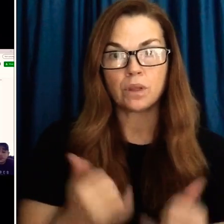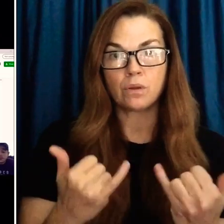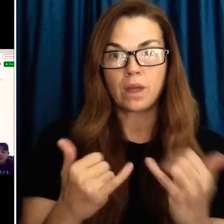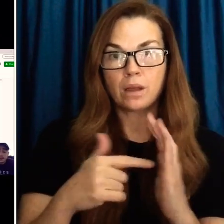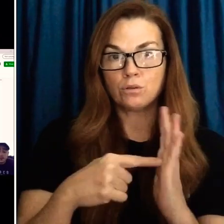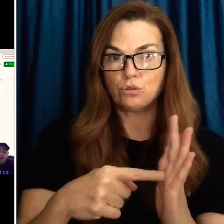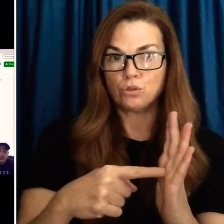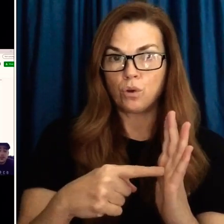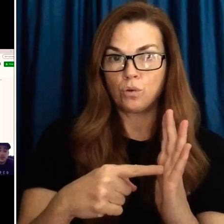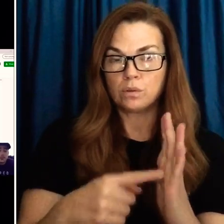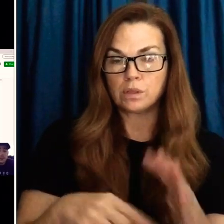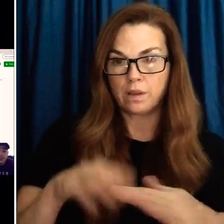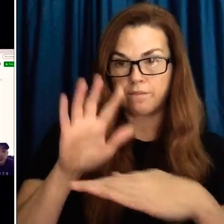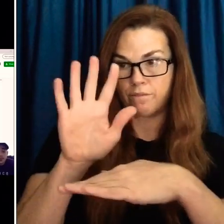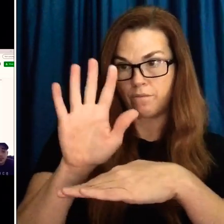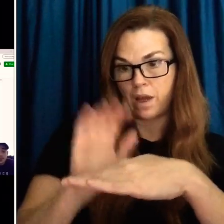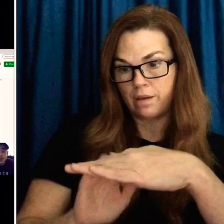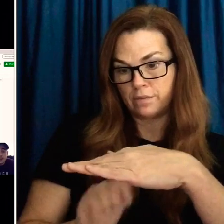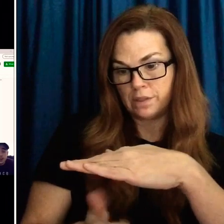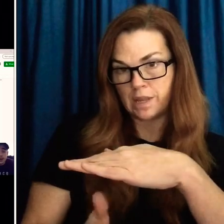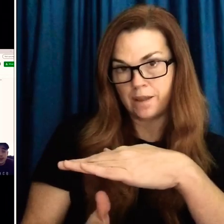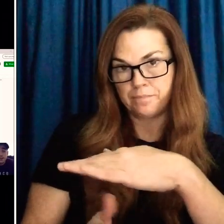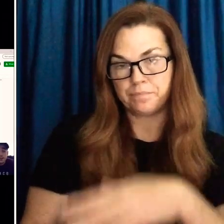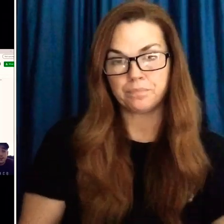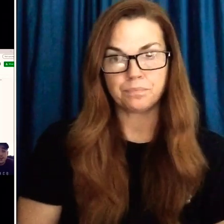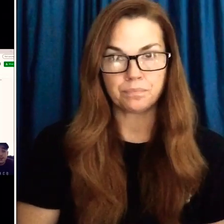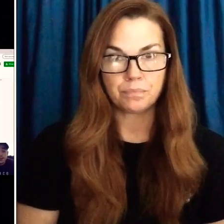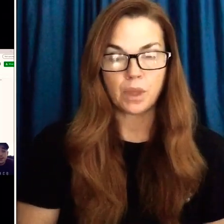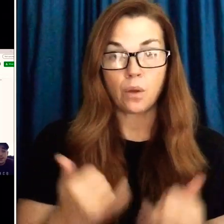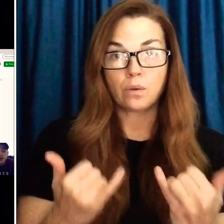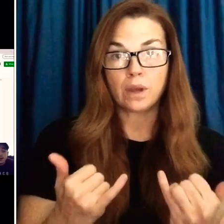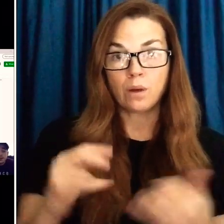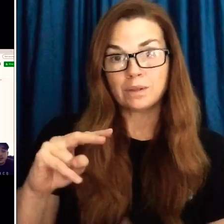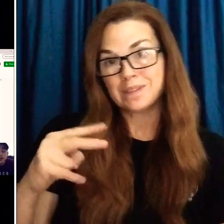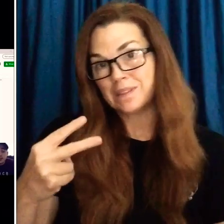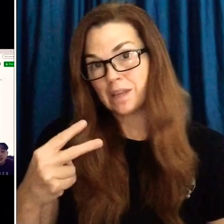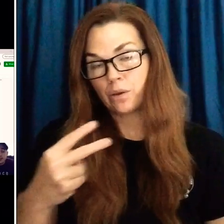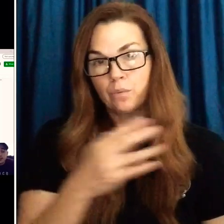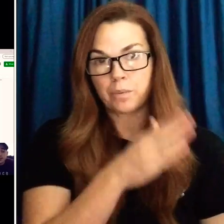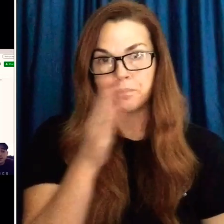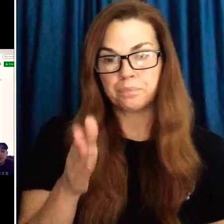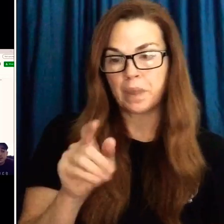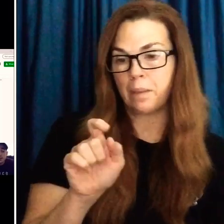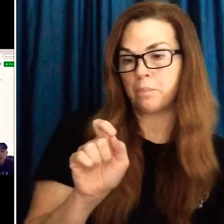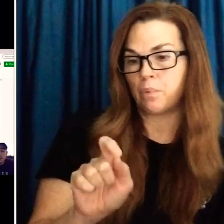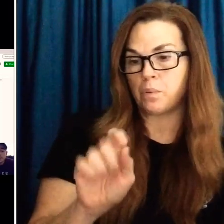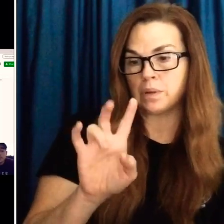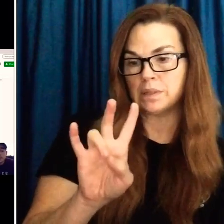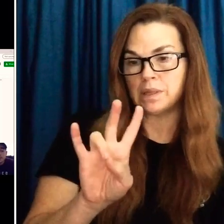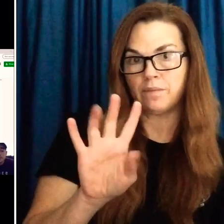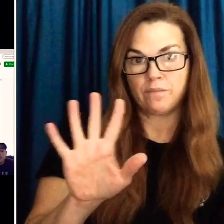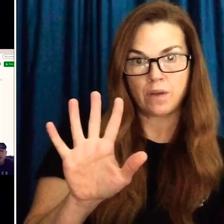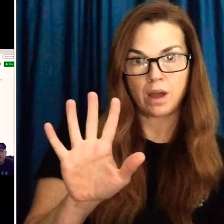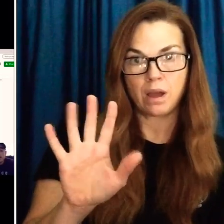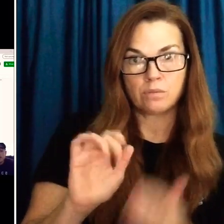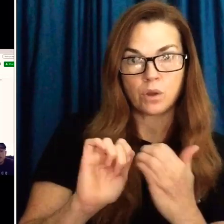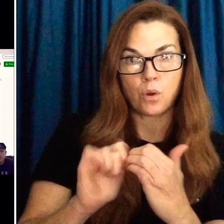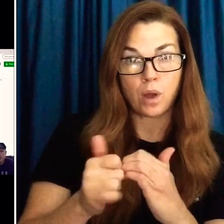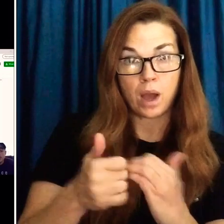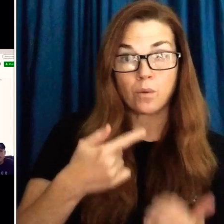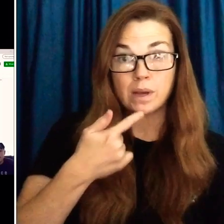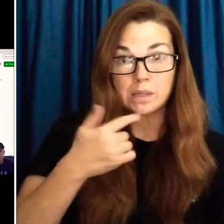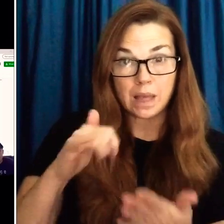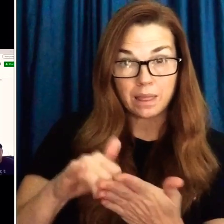over 10, or 5 out of 10. So looking at the second one, I have 0.75. The correct way to say this is 75